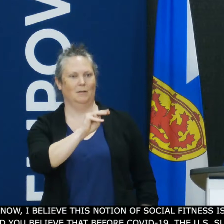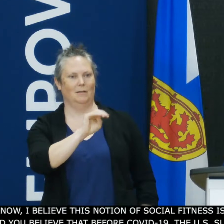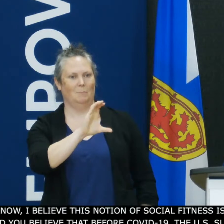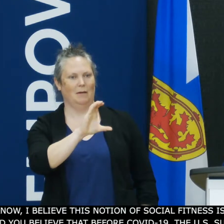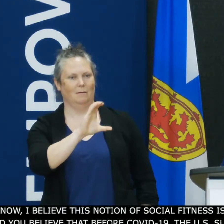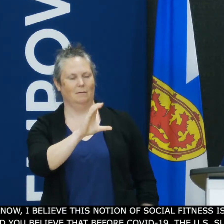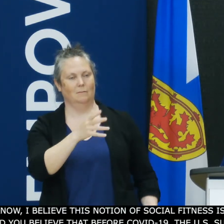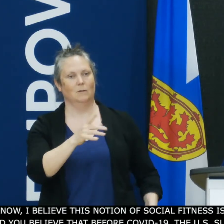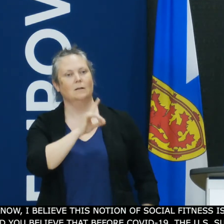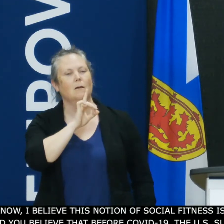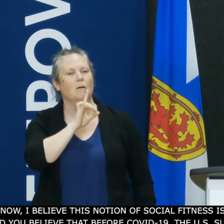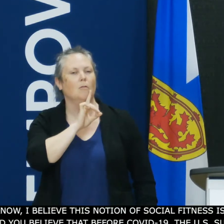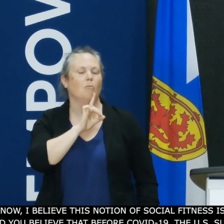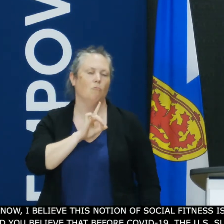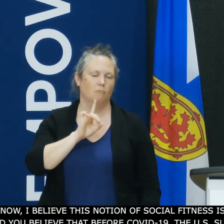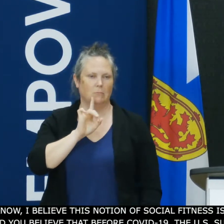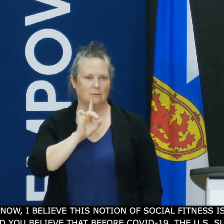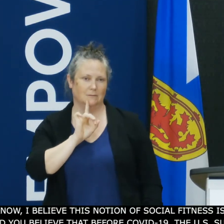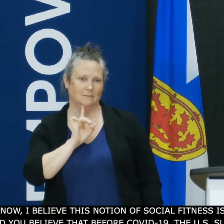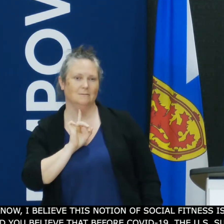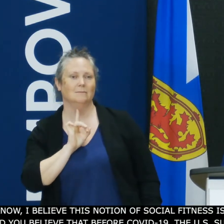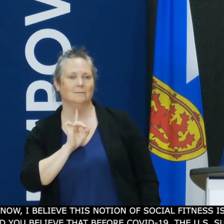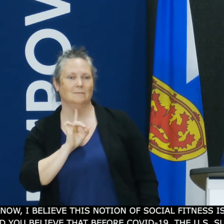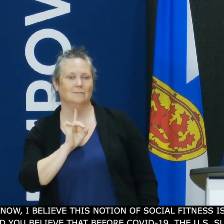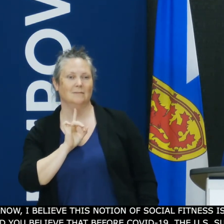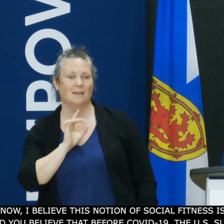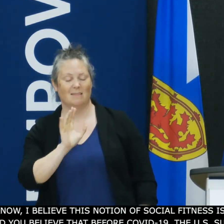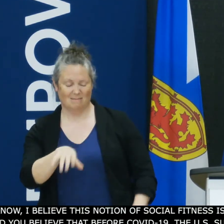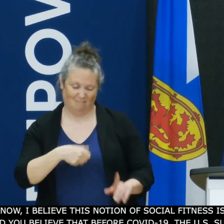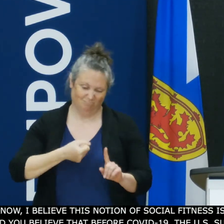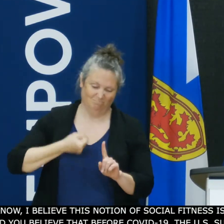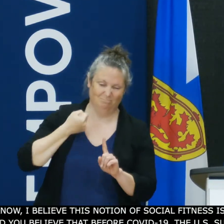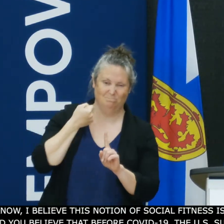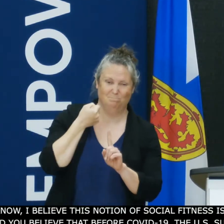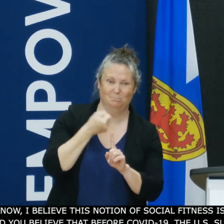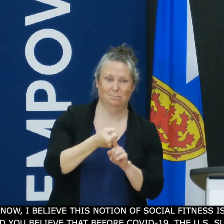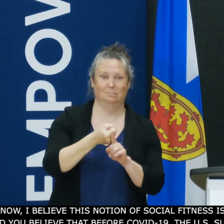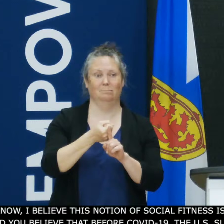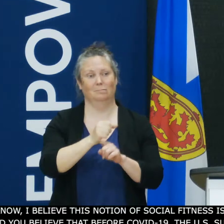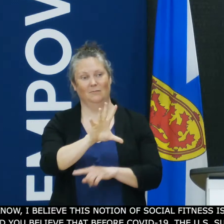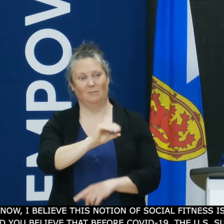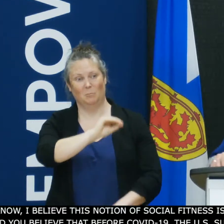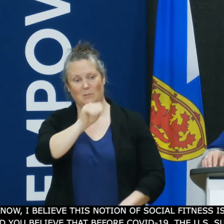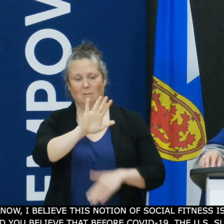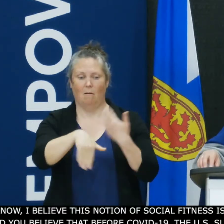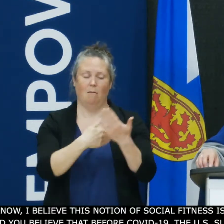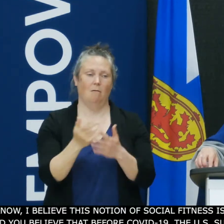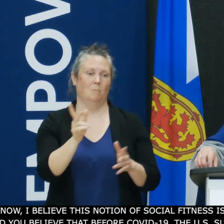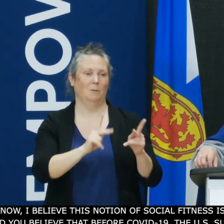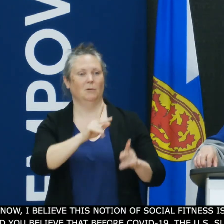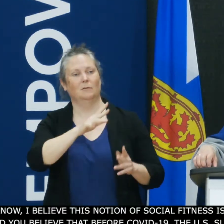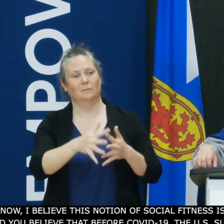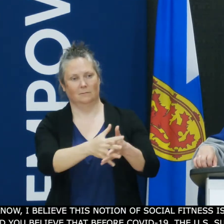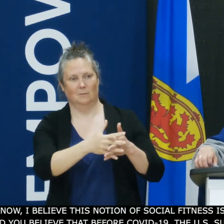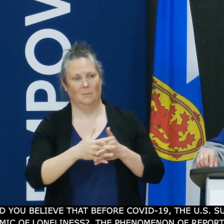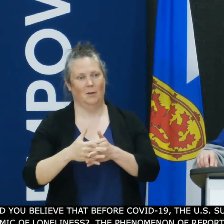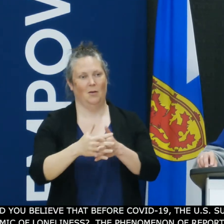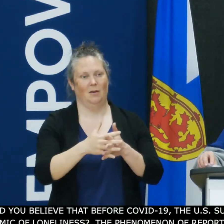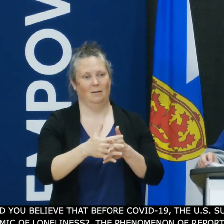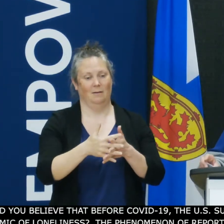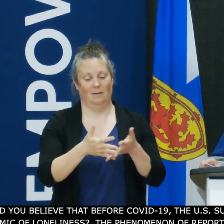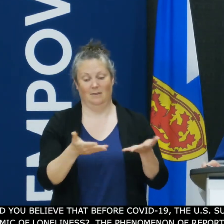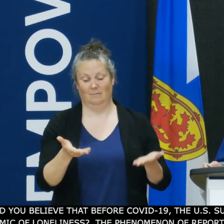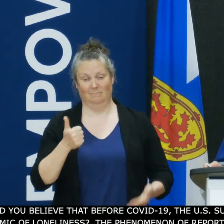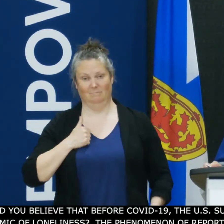The phenomenon of reported loneliness is now affecting half of all Americans, and we're seeing similar trends here in